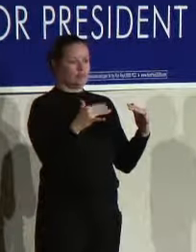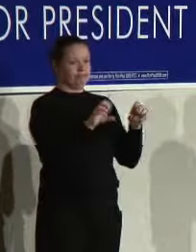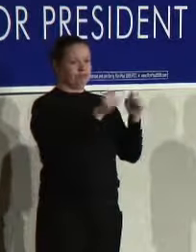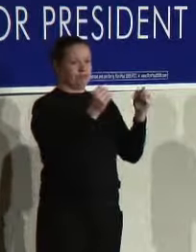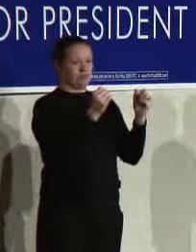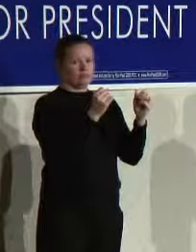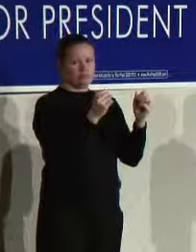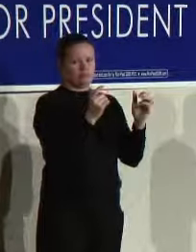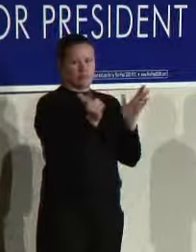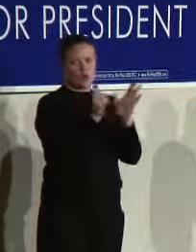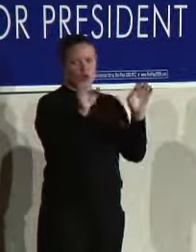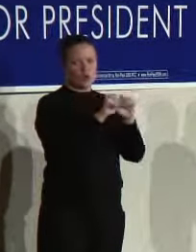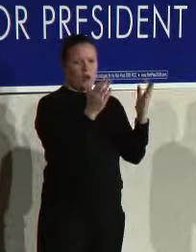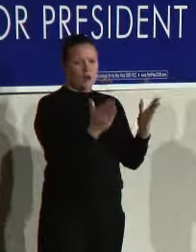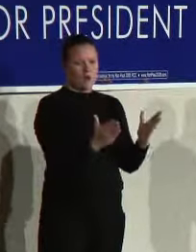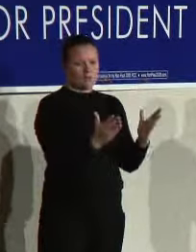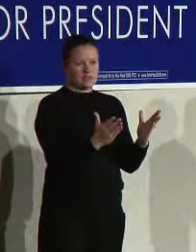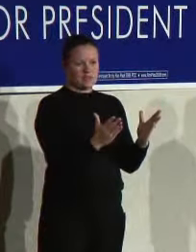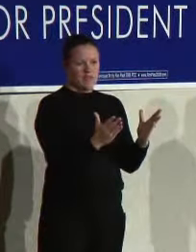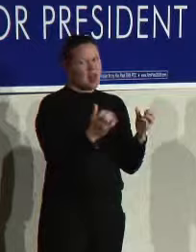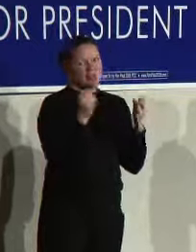the criminals are so many.